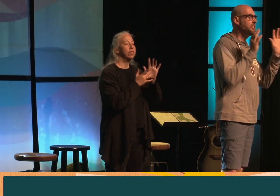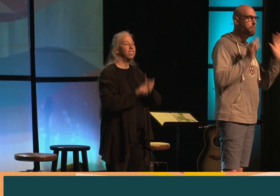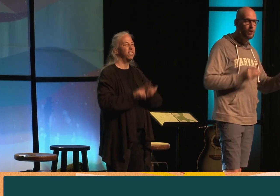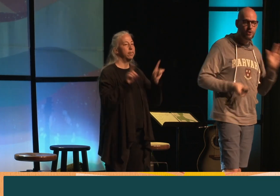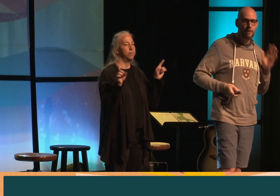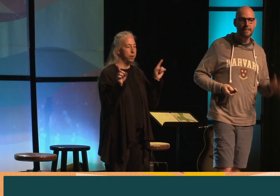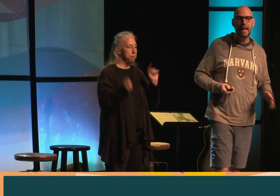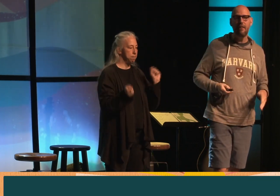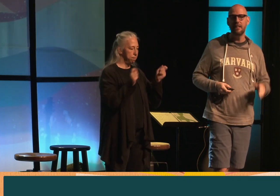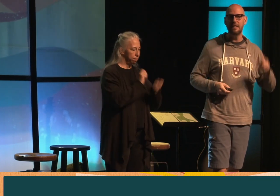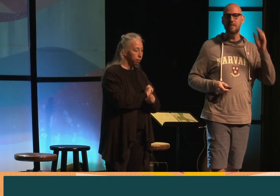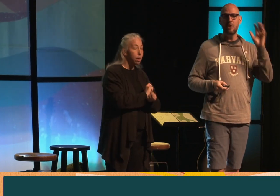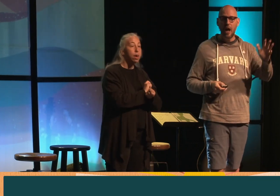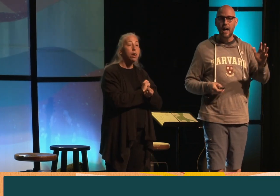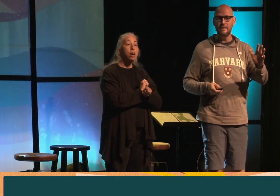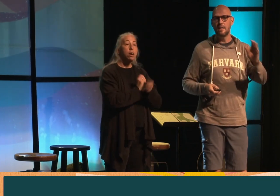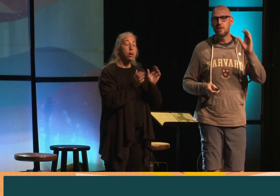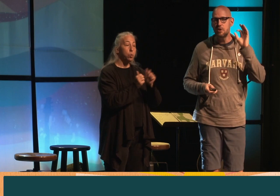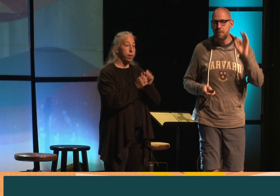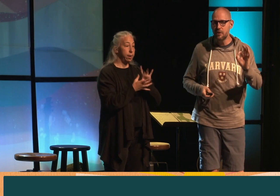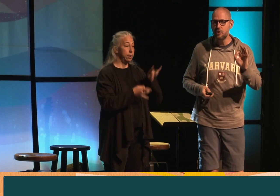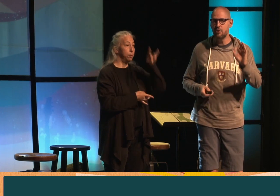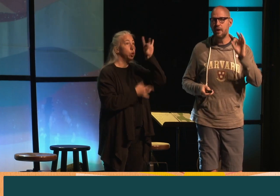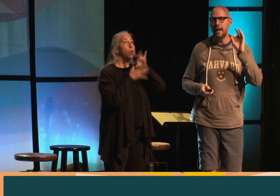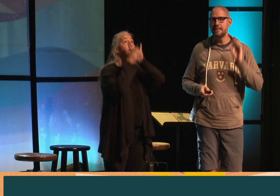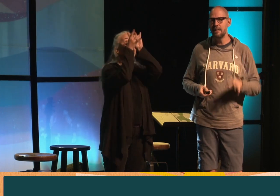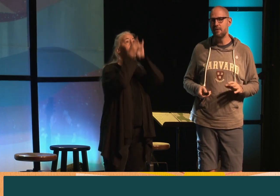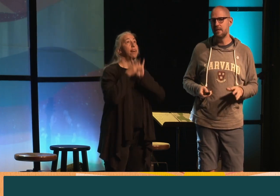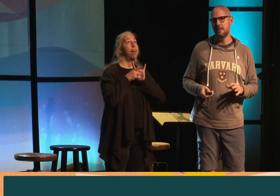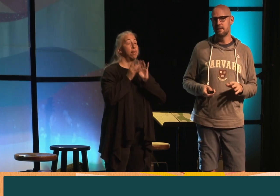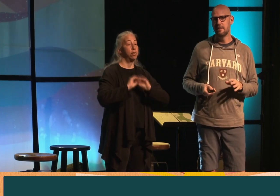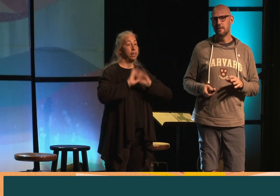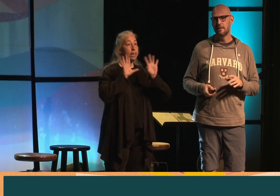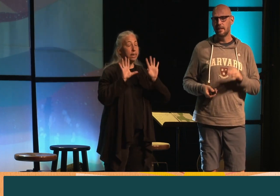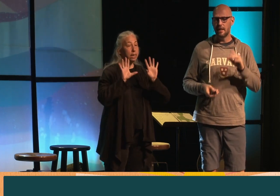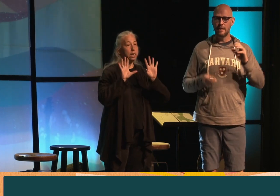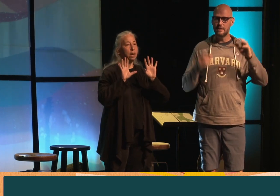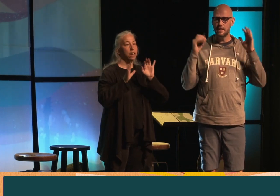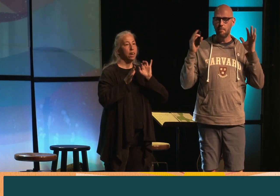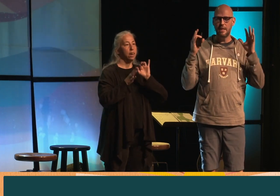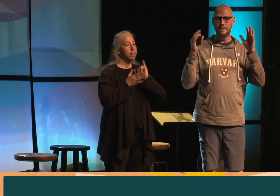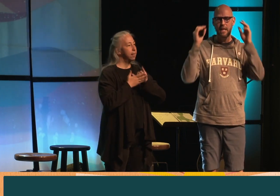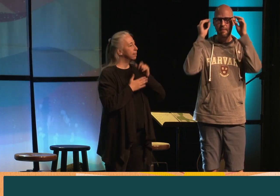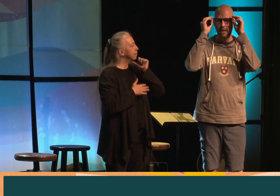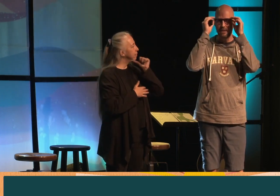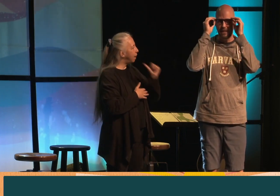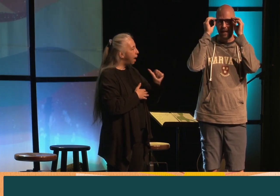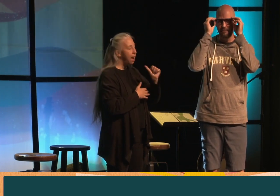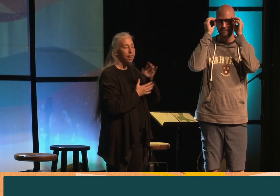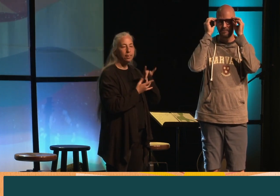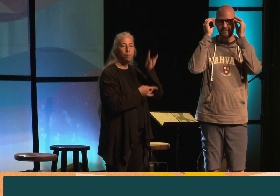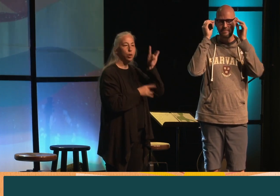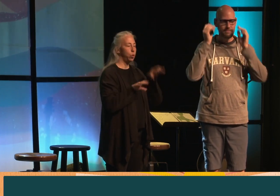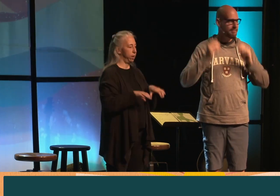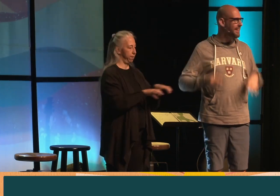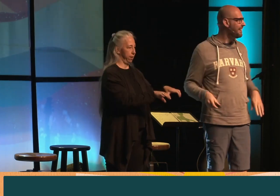confused, spiritual vitality is not spiritual activity. Can I get somebody to say amen to